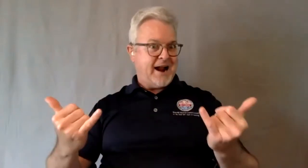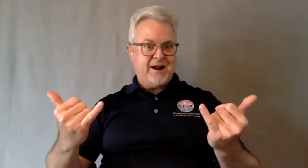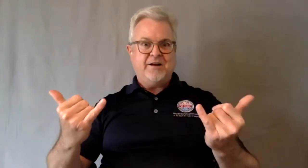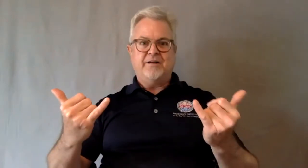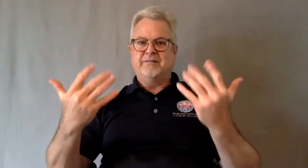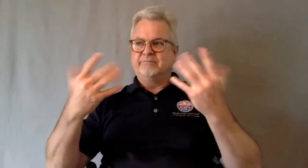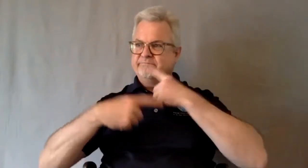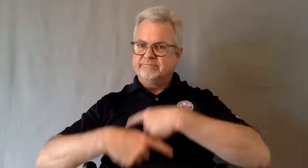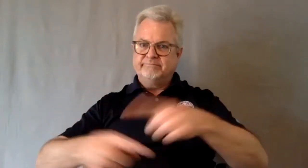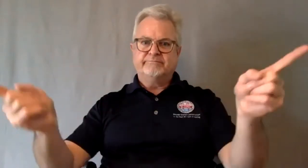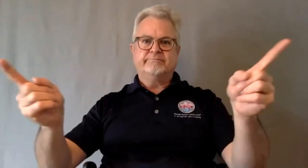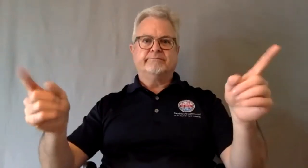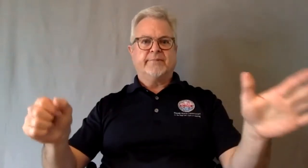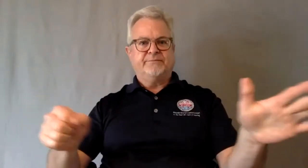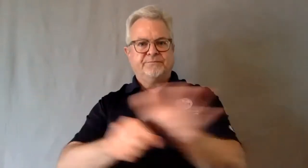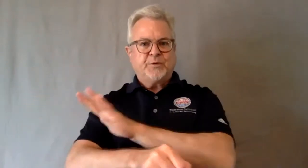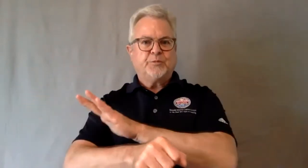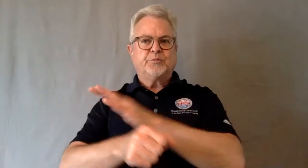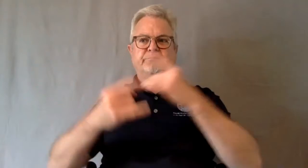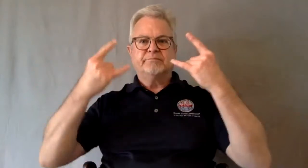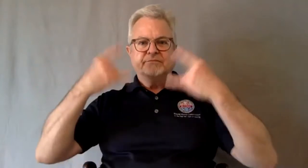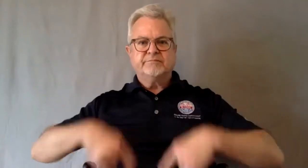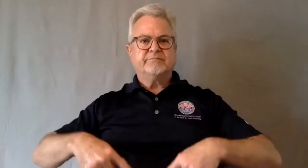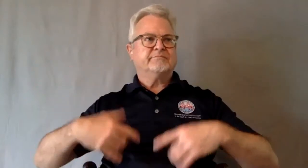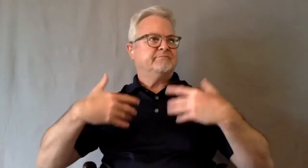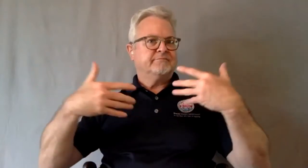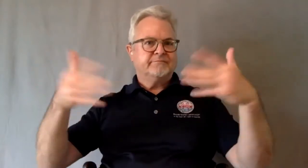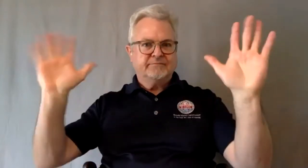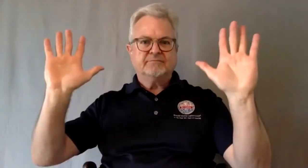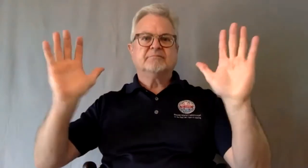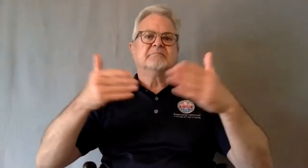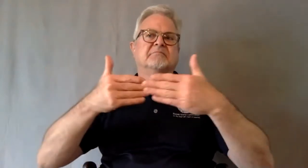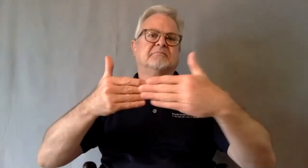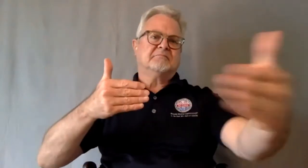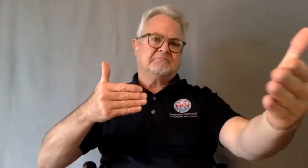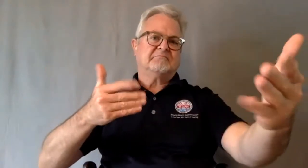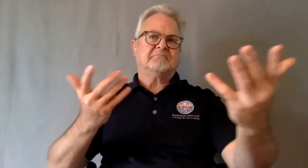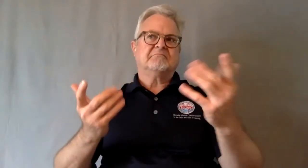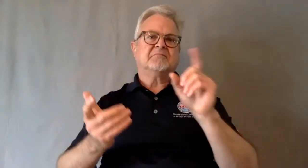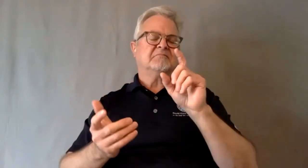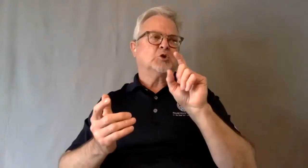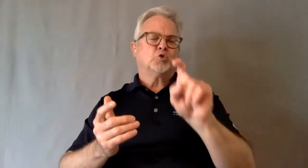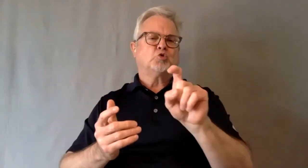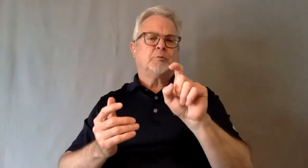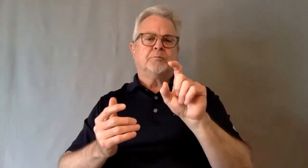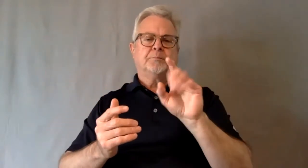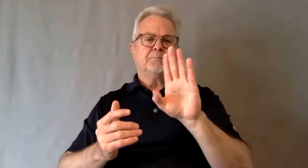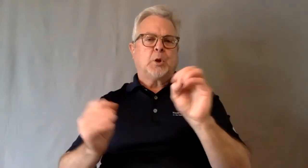changes recently, and now we're at the point where we're making this announcement of removing mask restrictions.